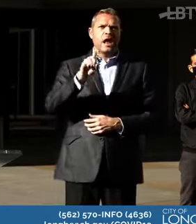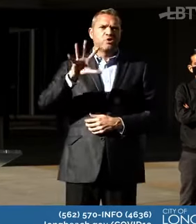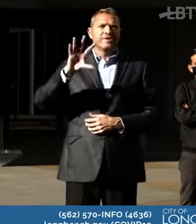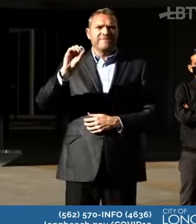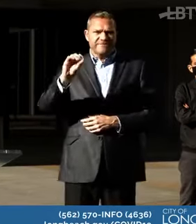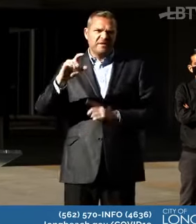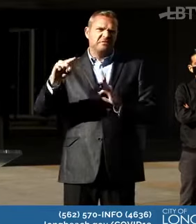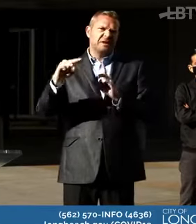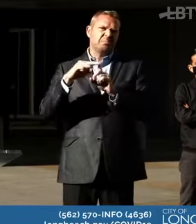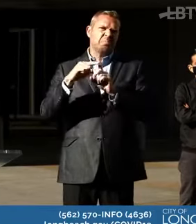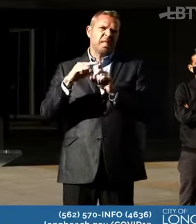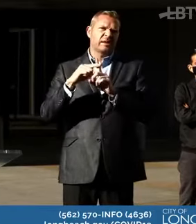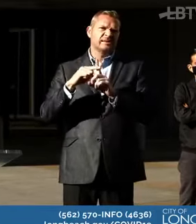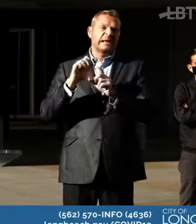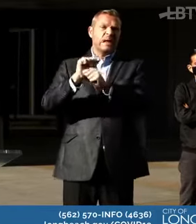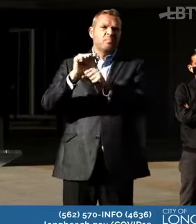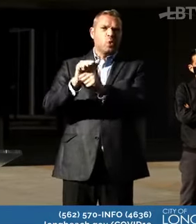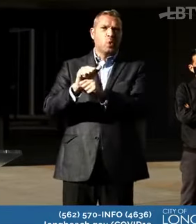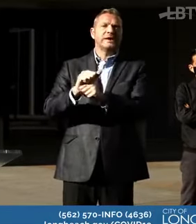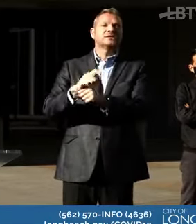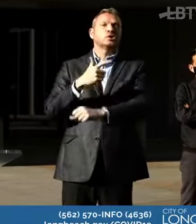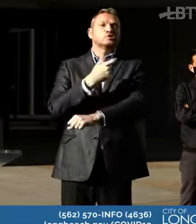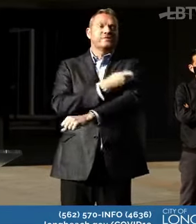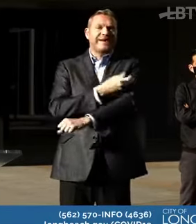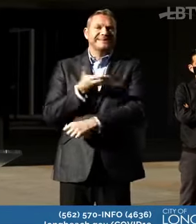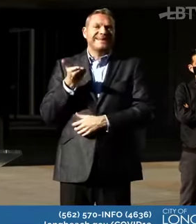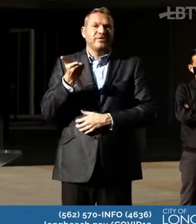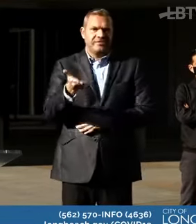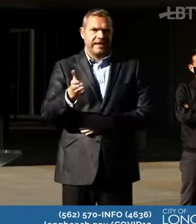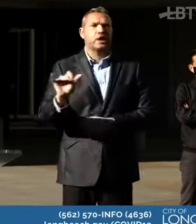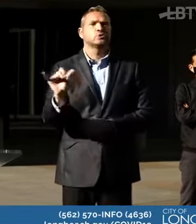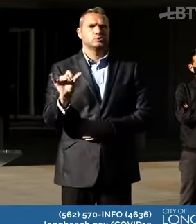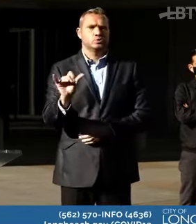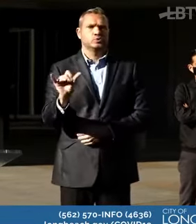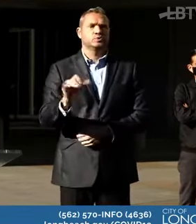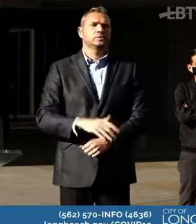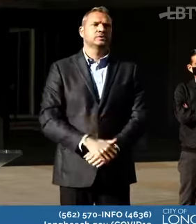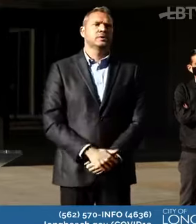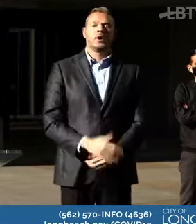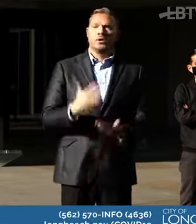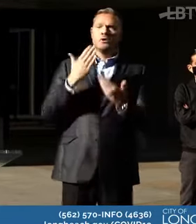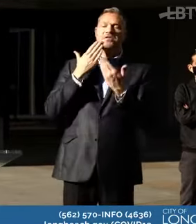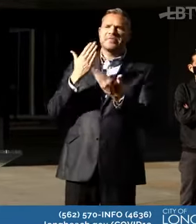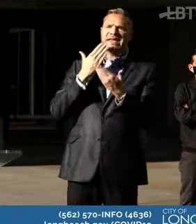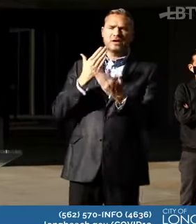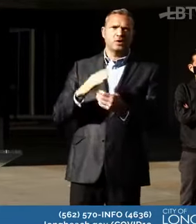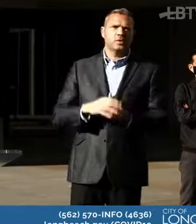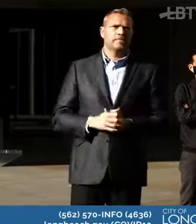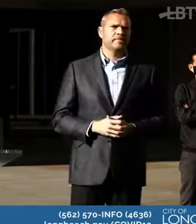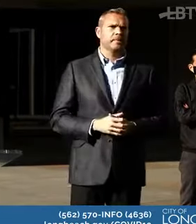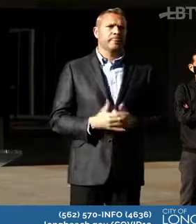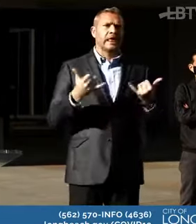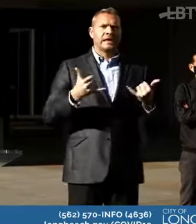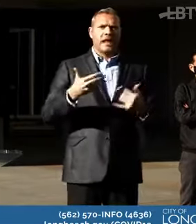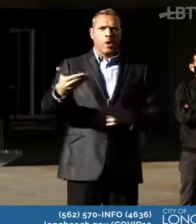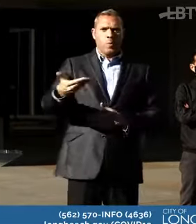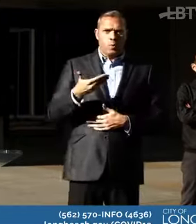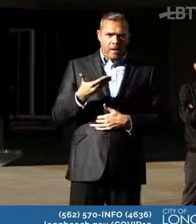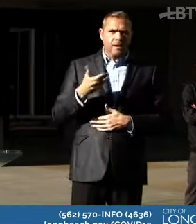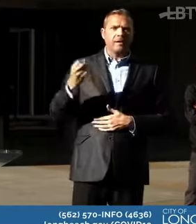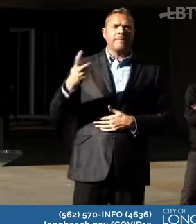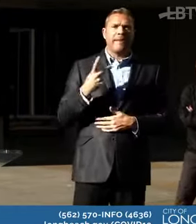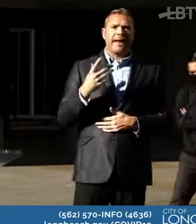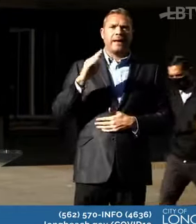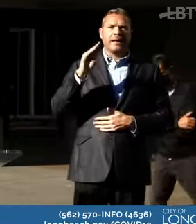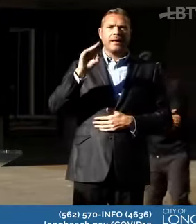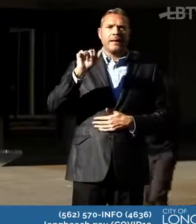to vaccinate in that facility as well. Thank you. We will now welcome Mayor Garcia back up, and